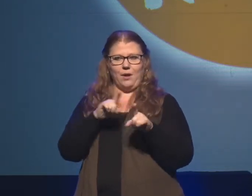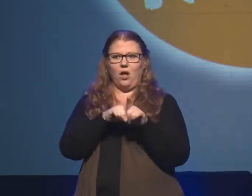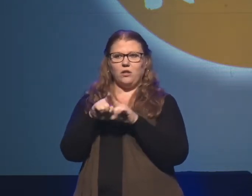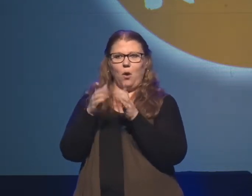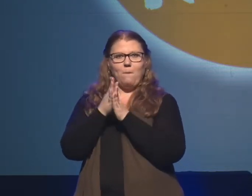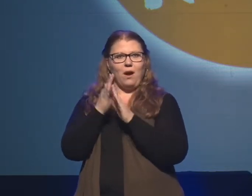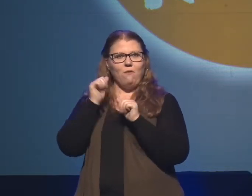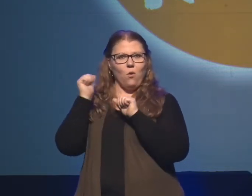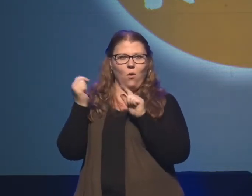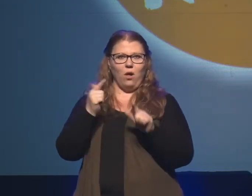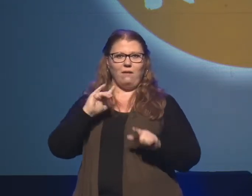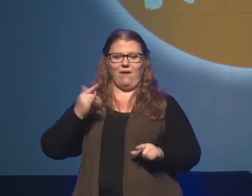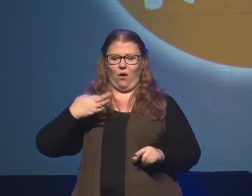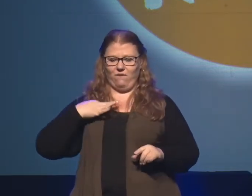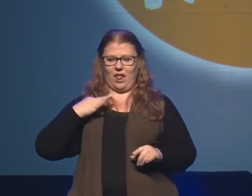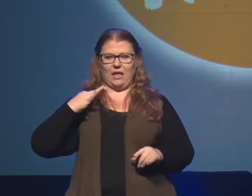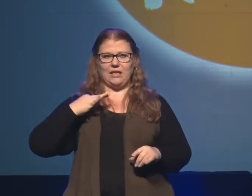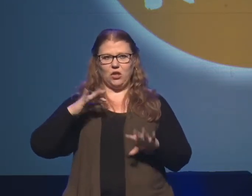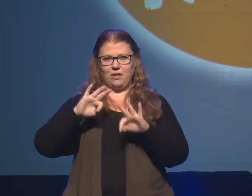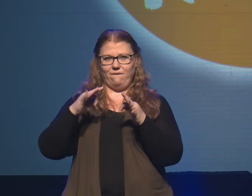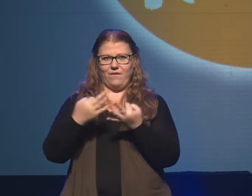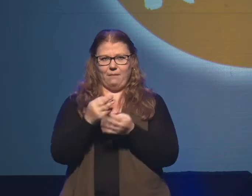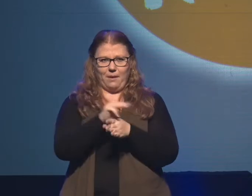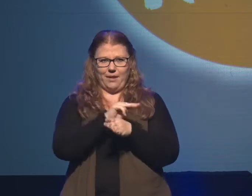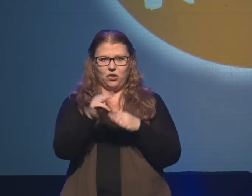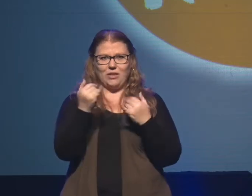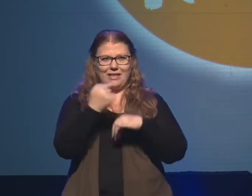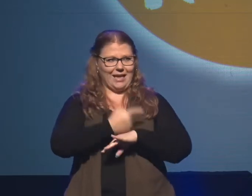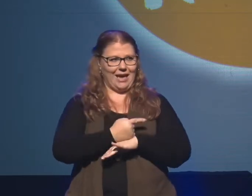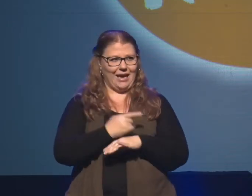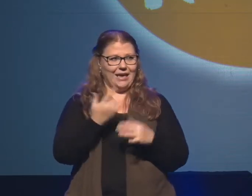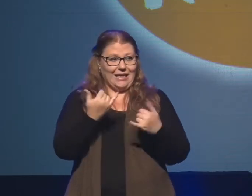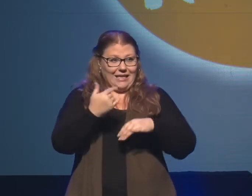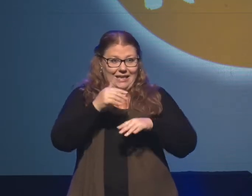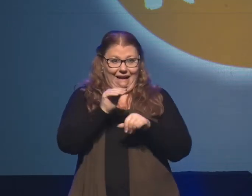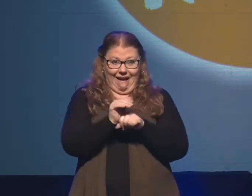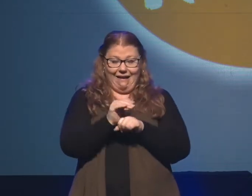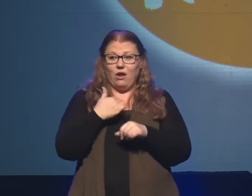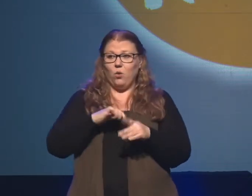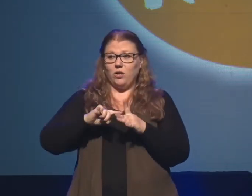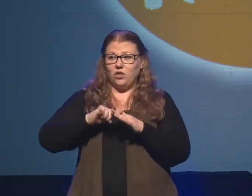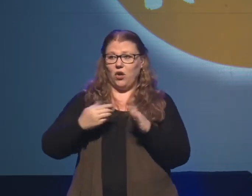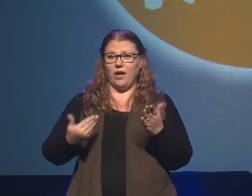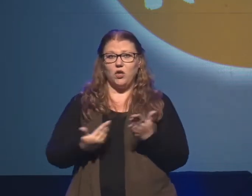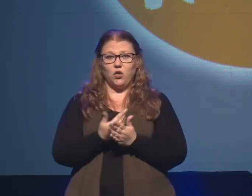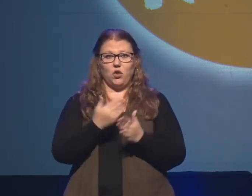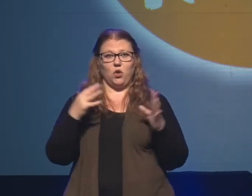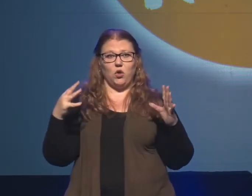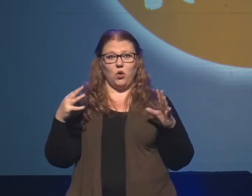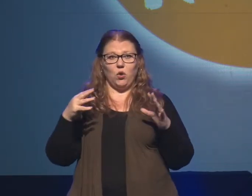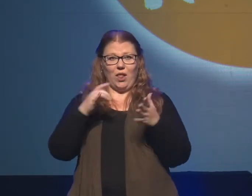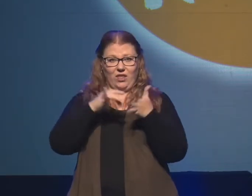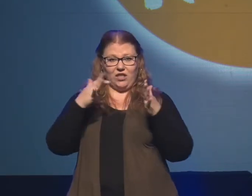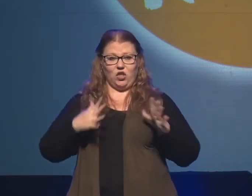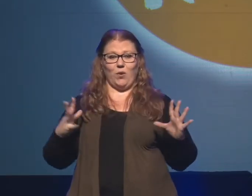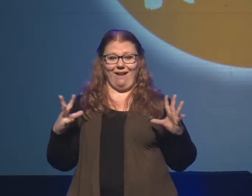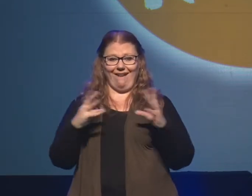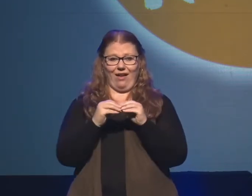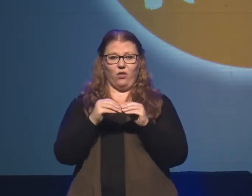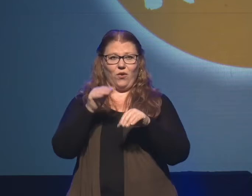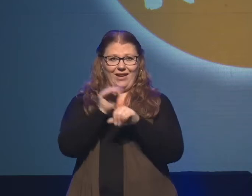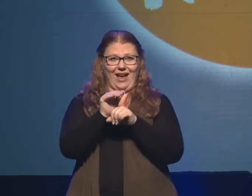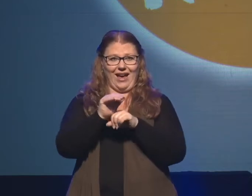pray for all of our volunteers in family ministries today. Tonight, we're launching a brand new student gathering night on Sunday